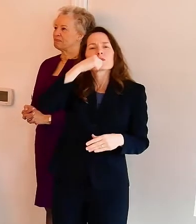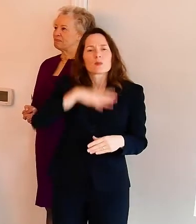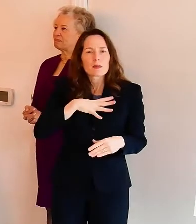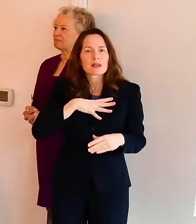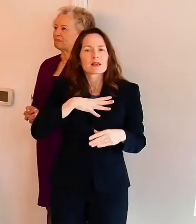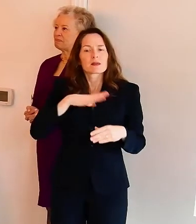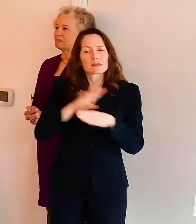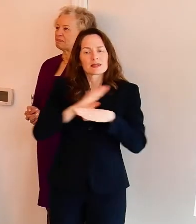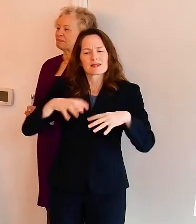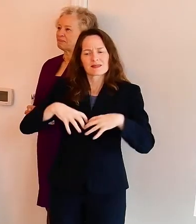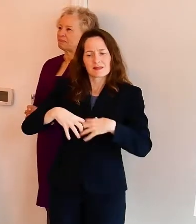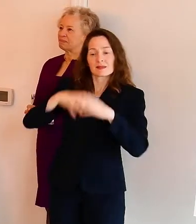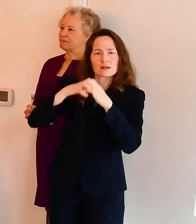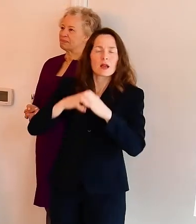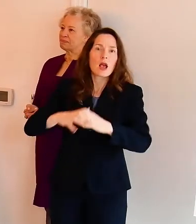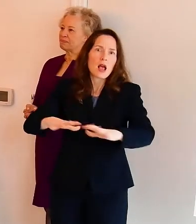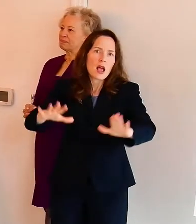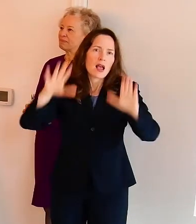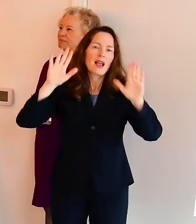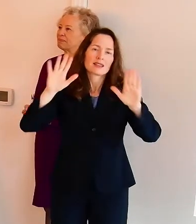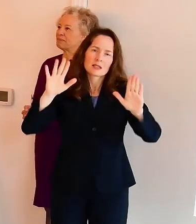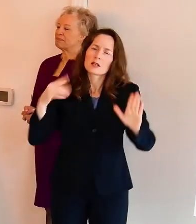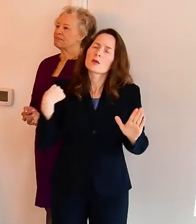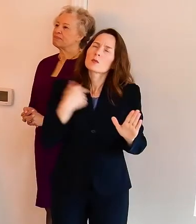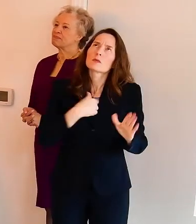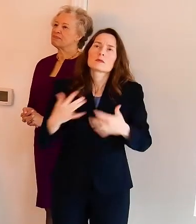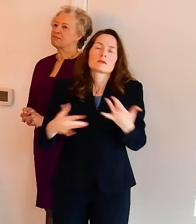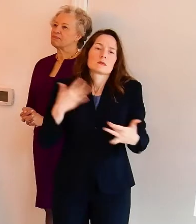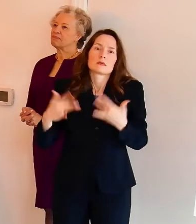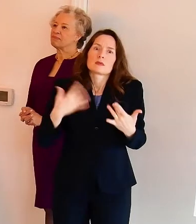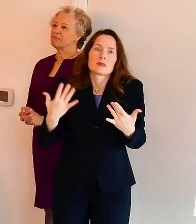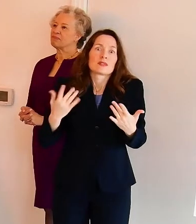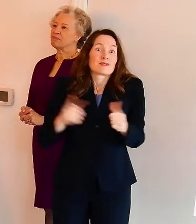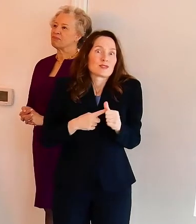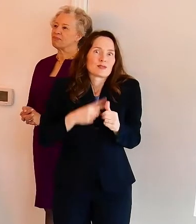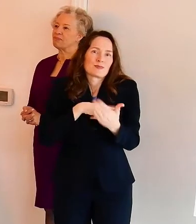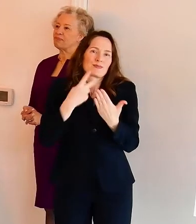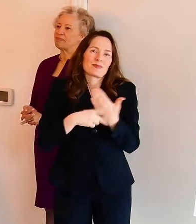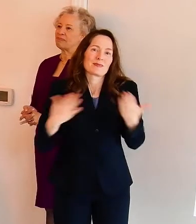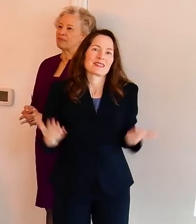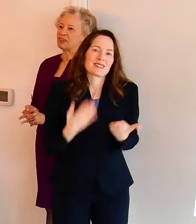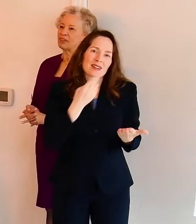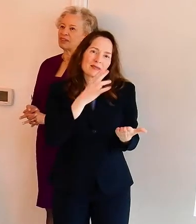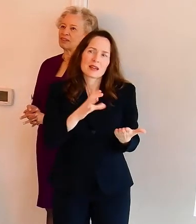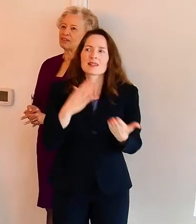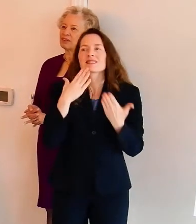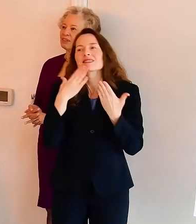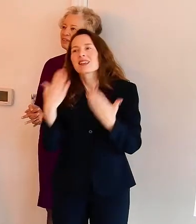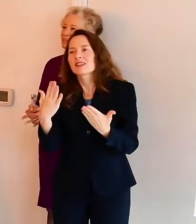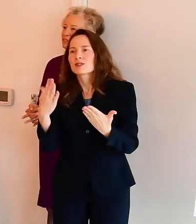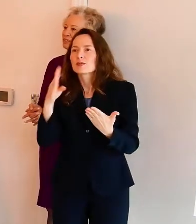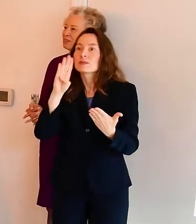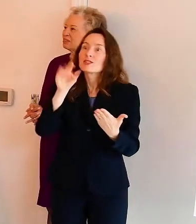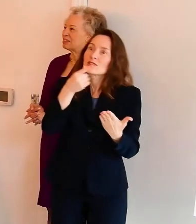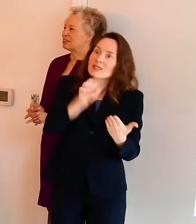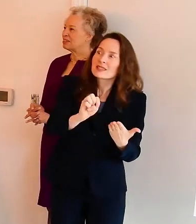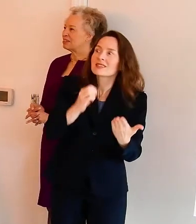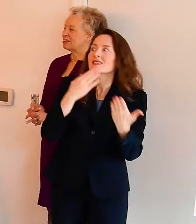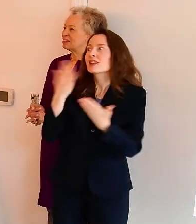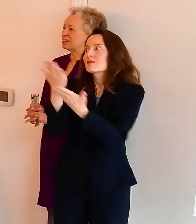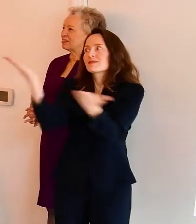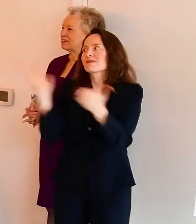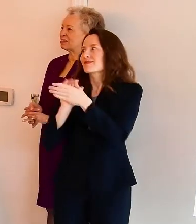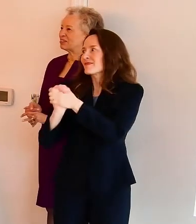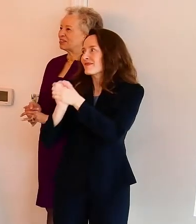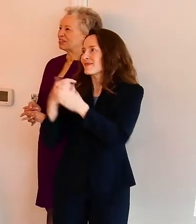this program. Couldn't be more excited about piloting here in Howard County. Thank you, B&G, for helping us all. Thank you all, and congratulations, and we're looking